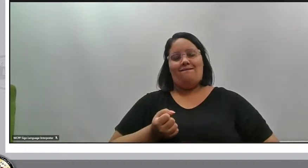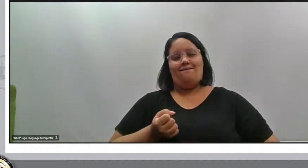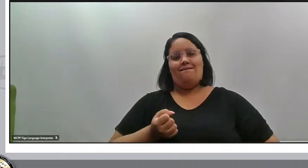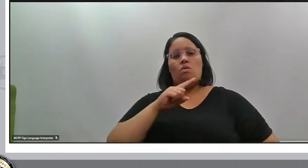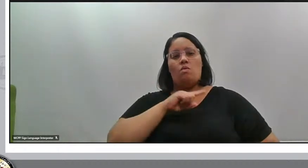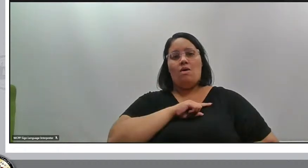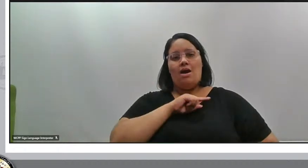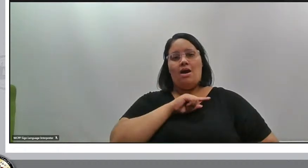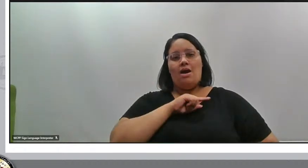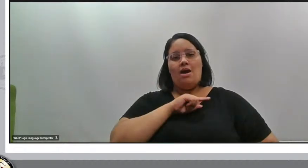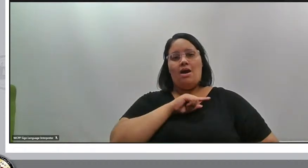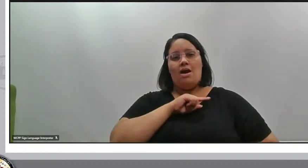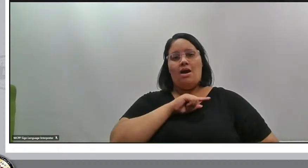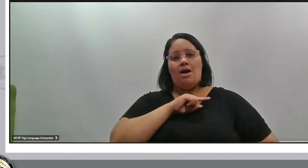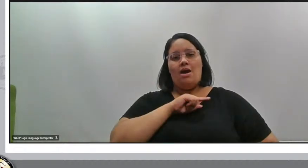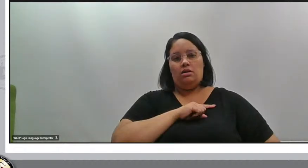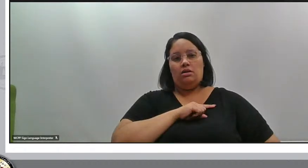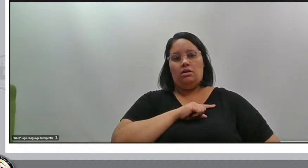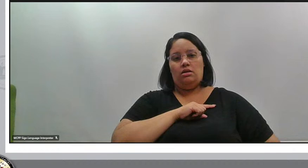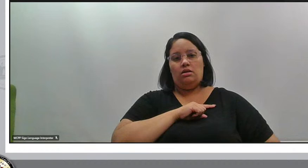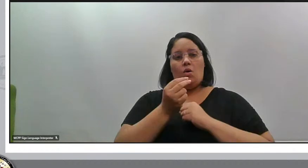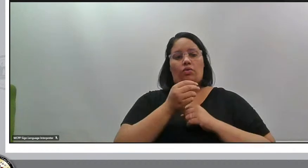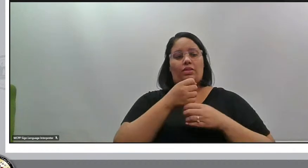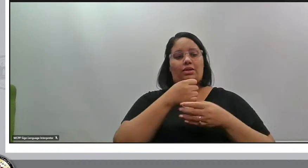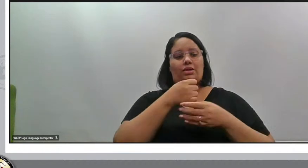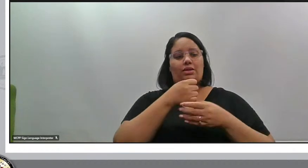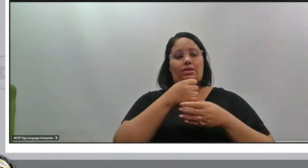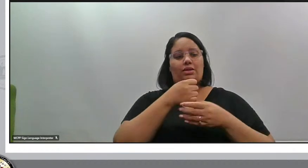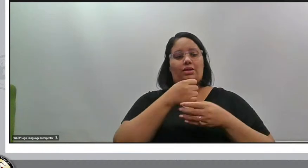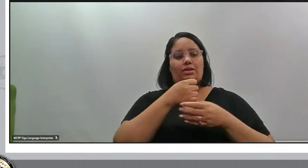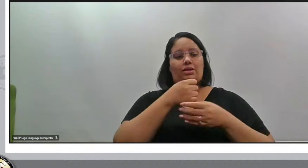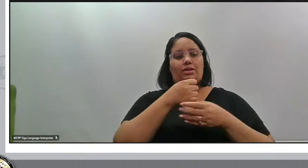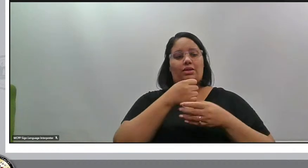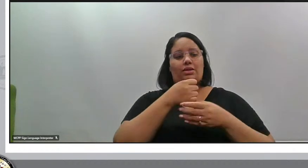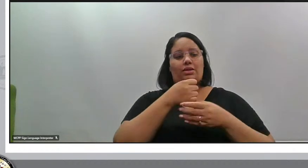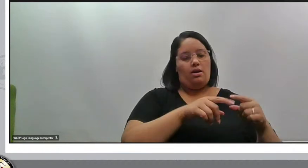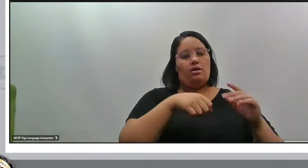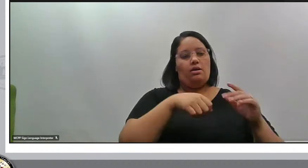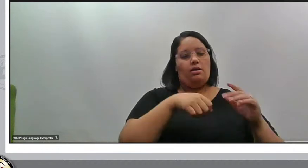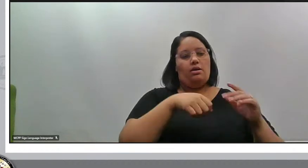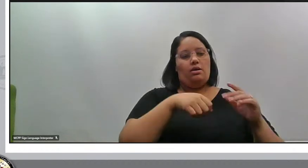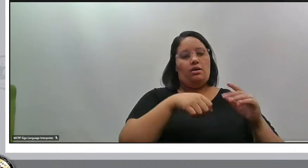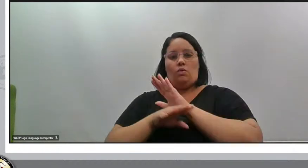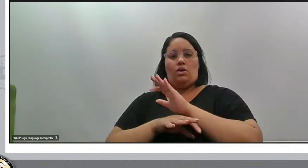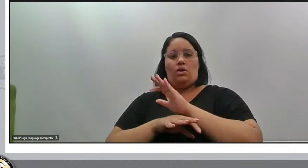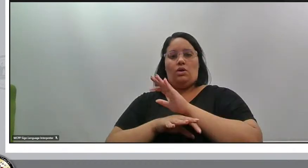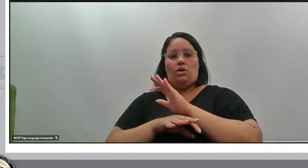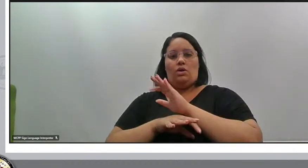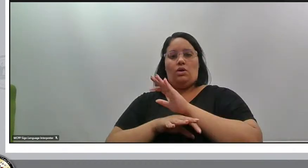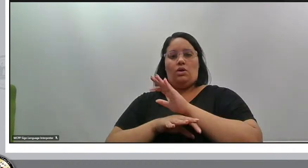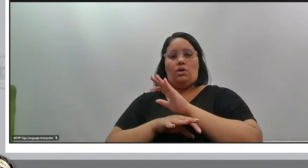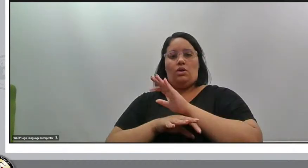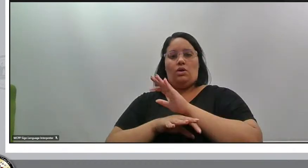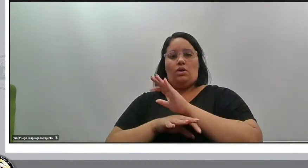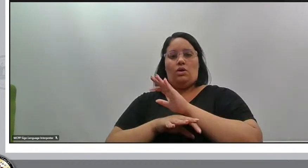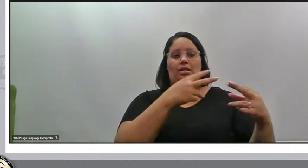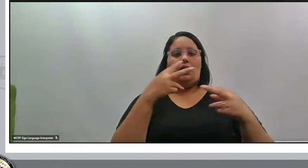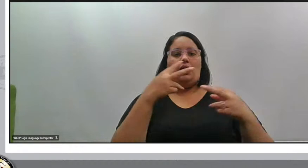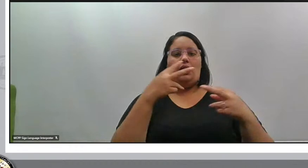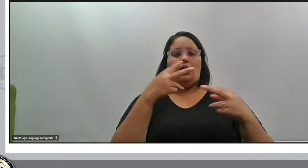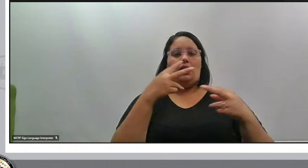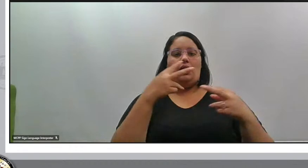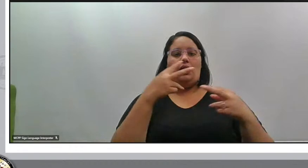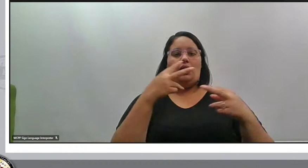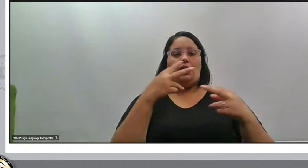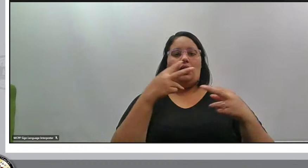particularly that both sub-program 1 and 3 are having cuts in order to increase a budget of sub-program